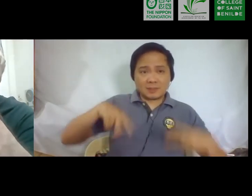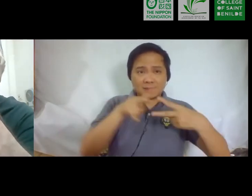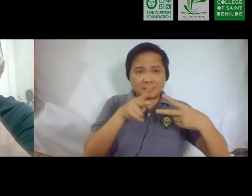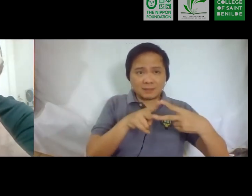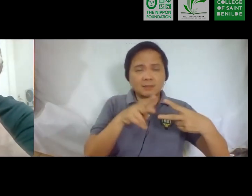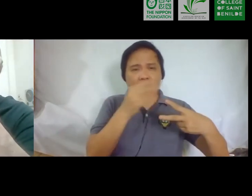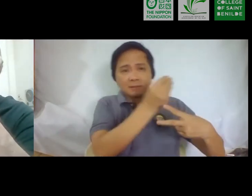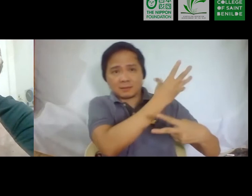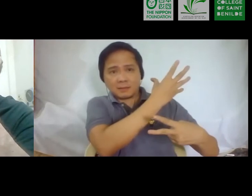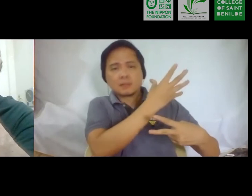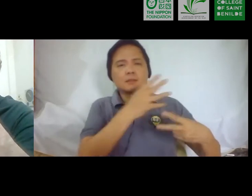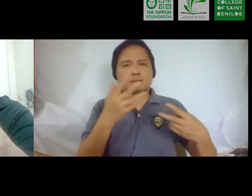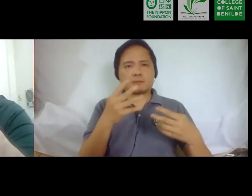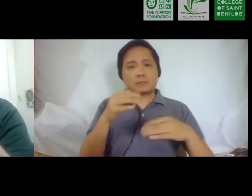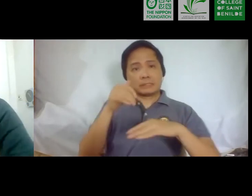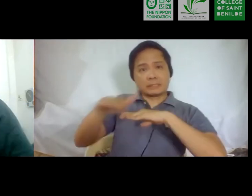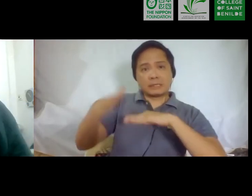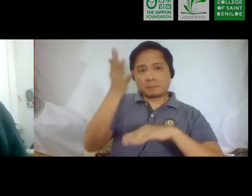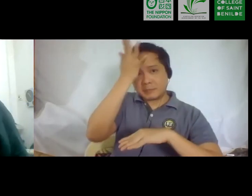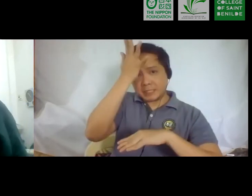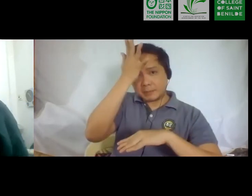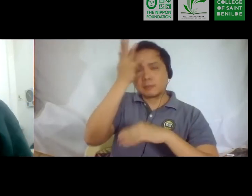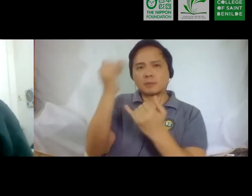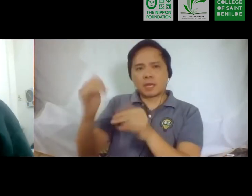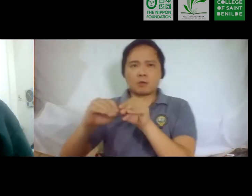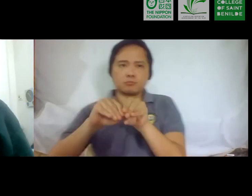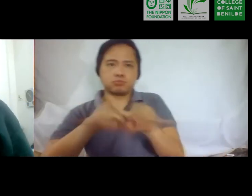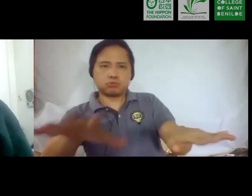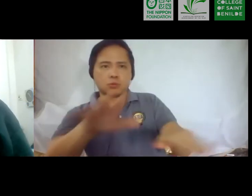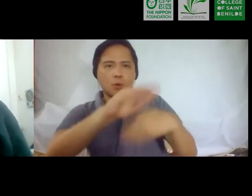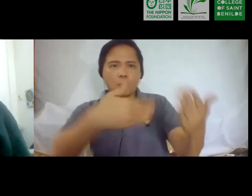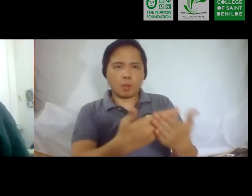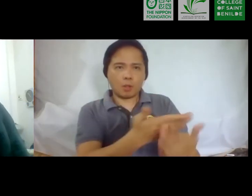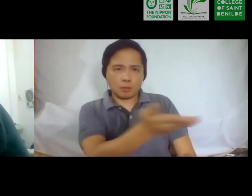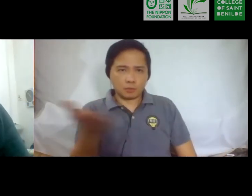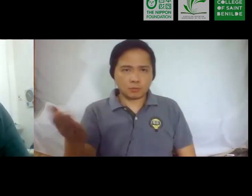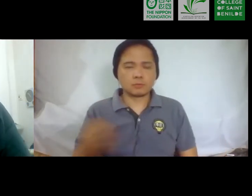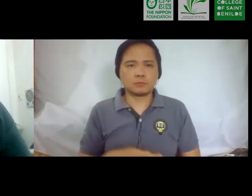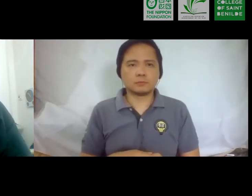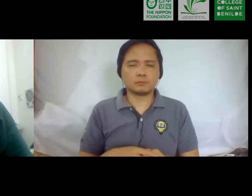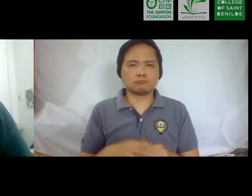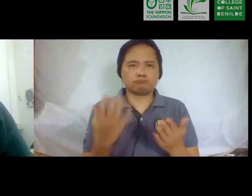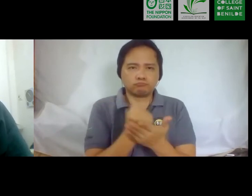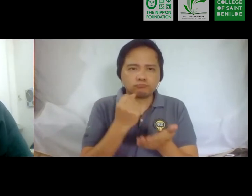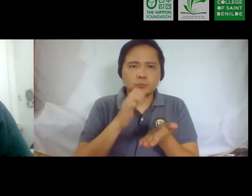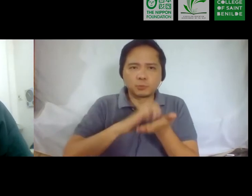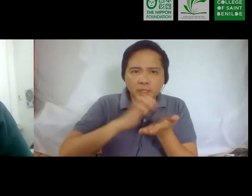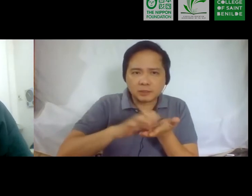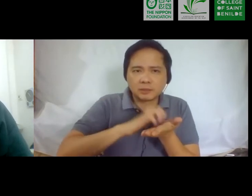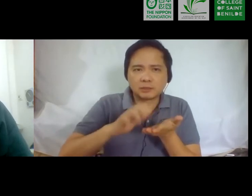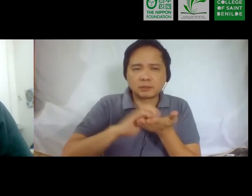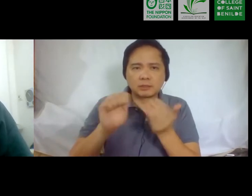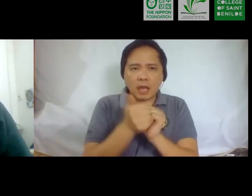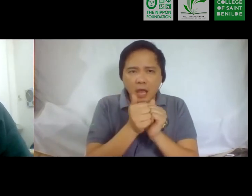sending it to you individually so you can practice with that. Okay, now let's go